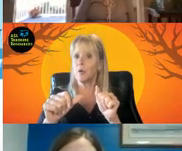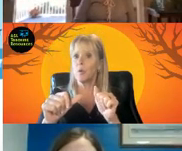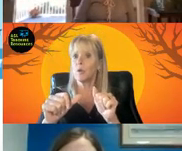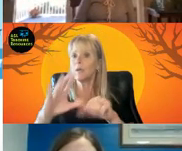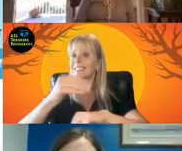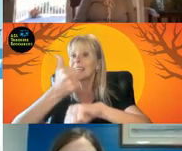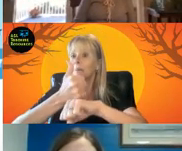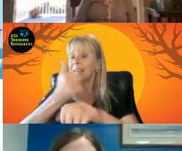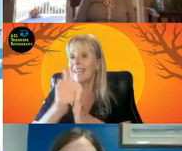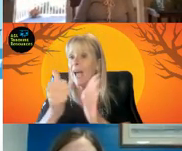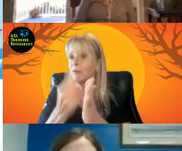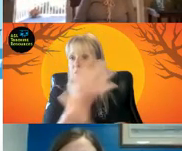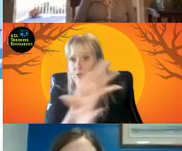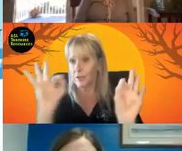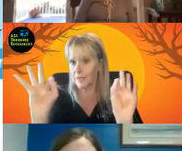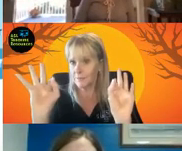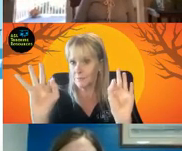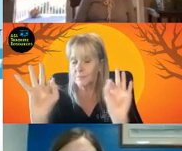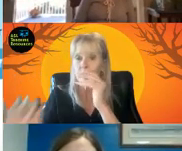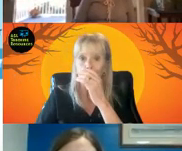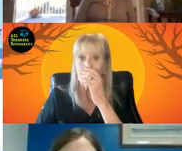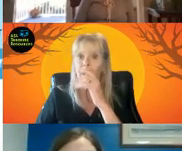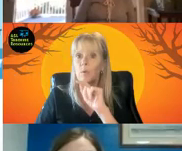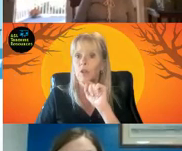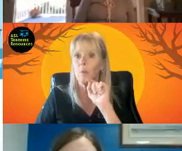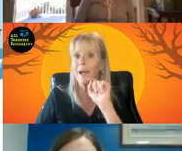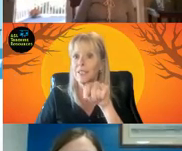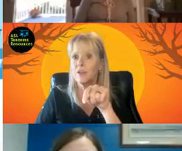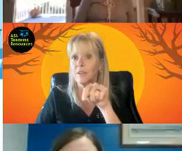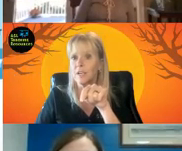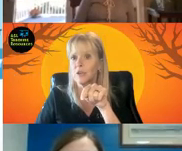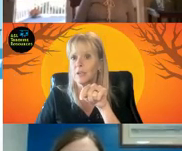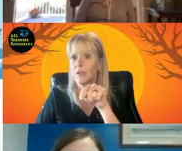anytime you can set up an account for free. And when you go